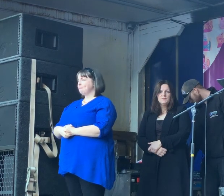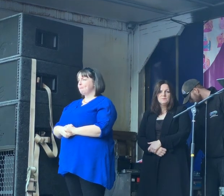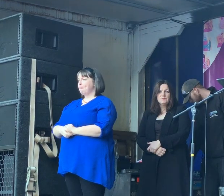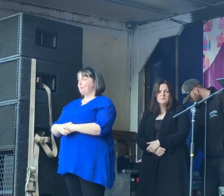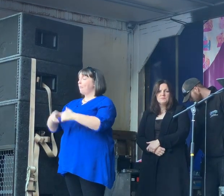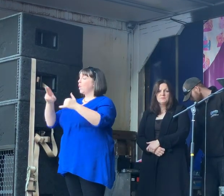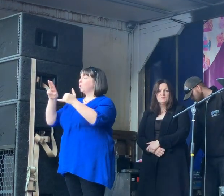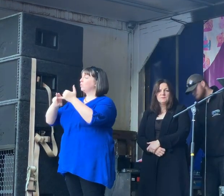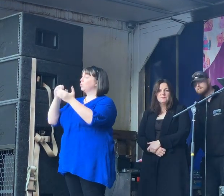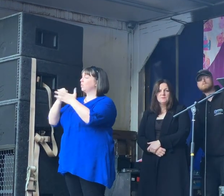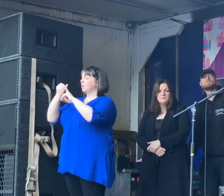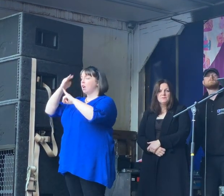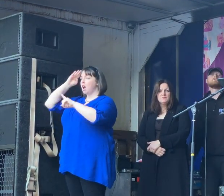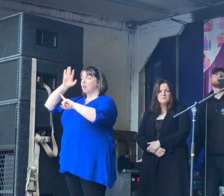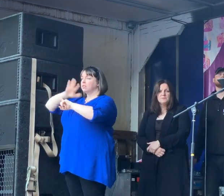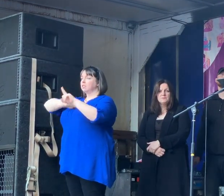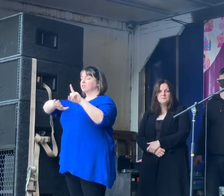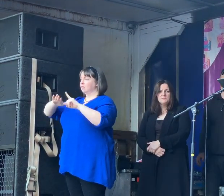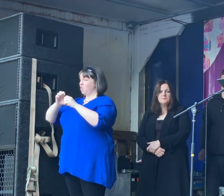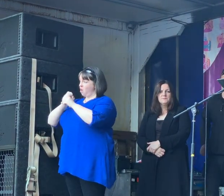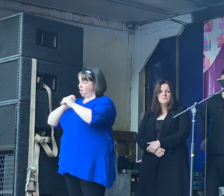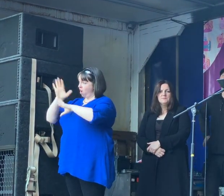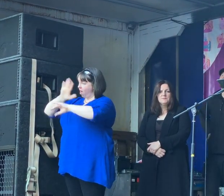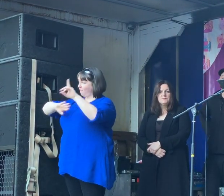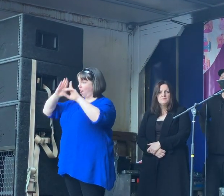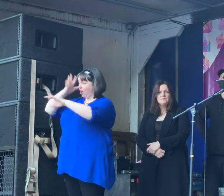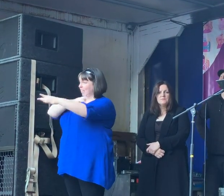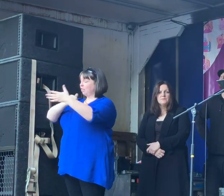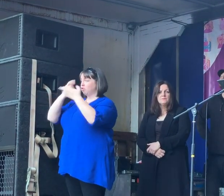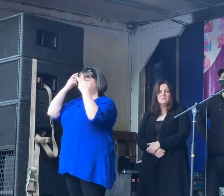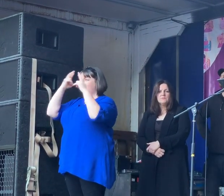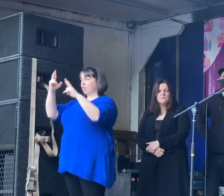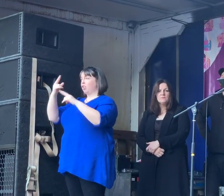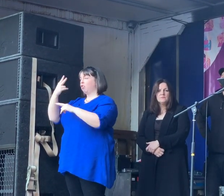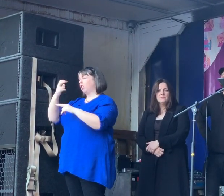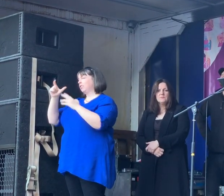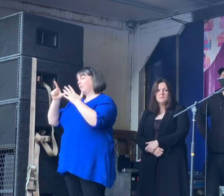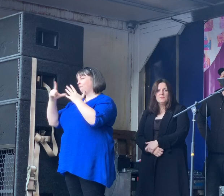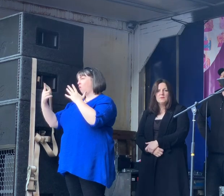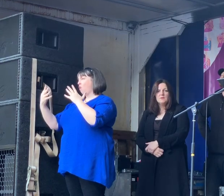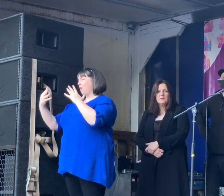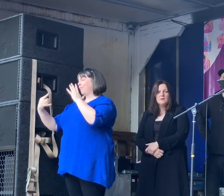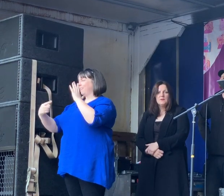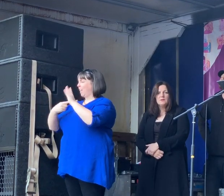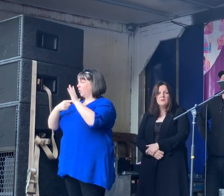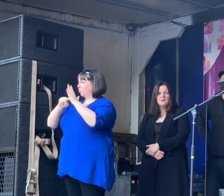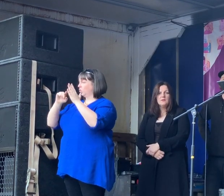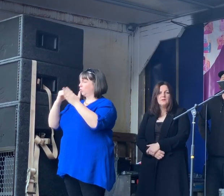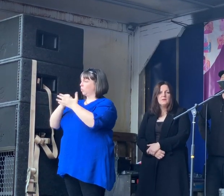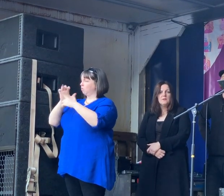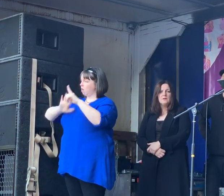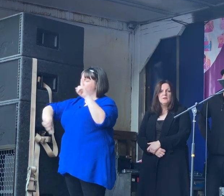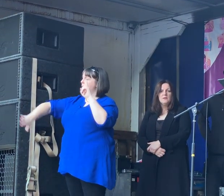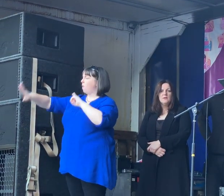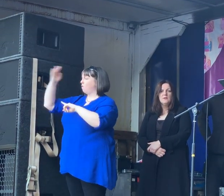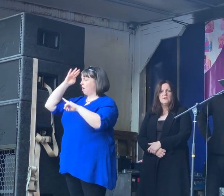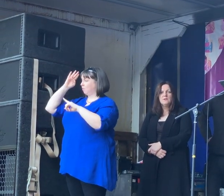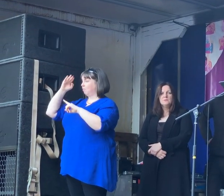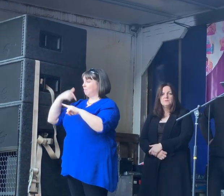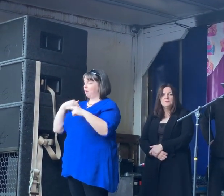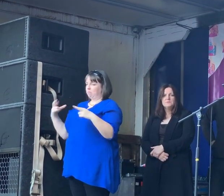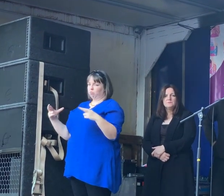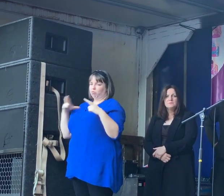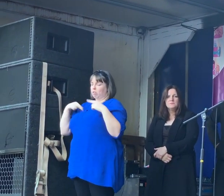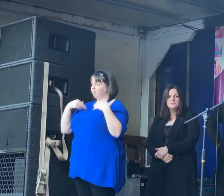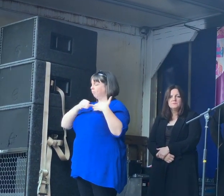The Union of Students in Ireland is an all-Ireland organisation representing 374,000 students across this island, and I am